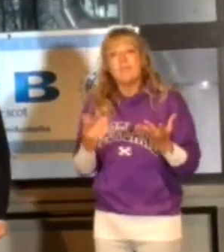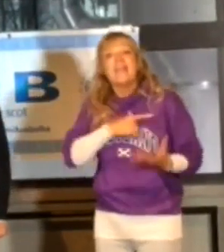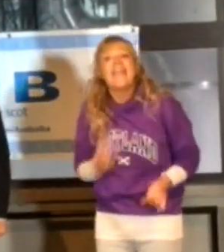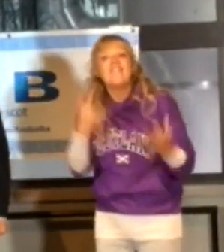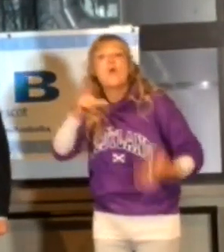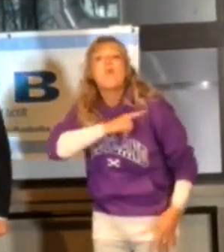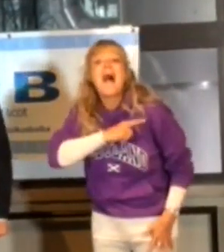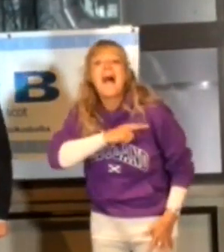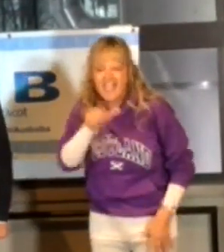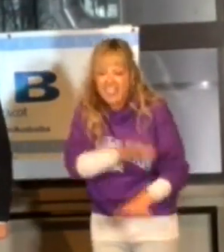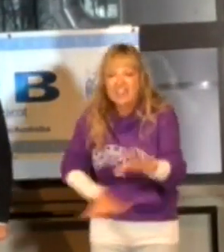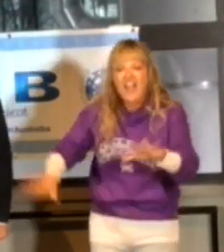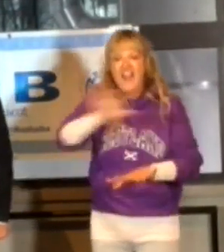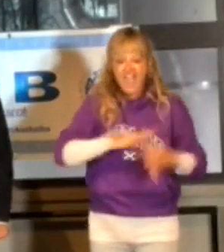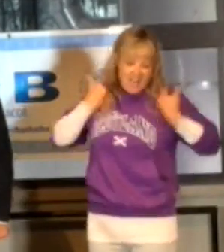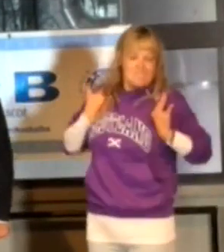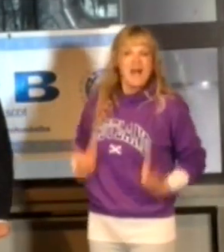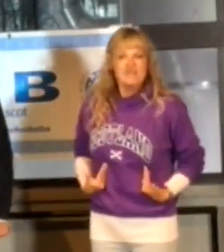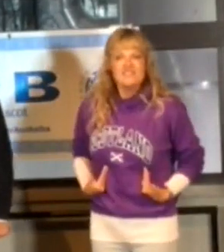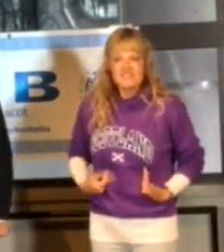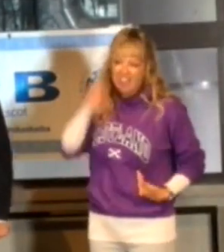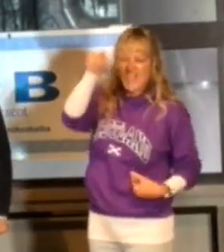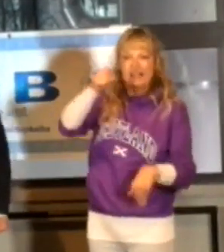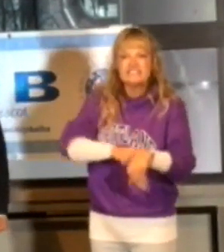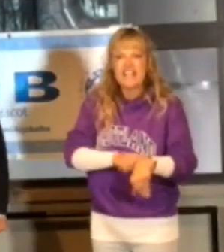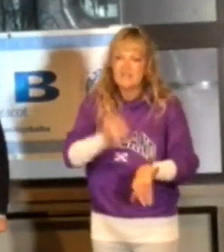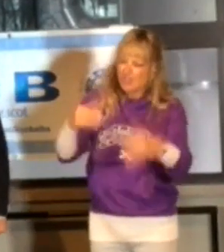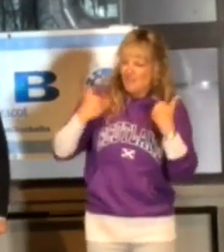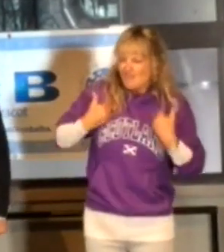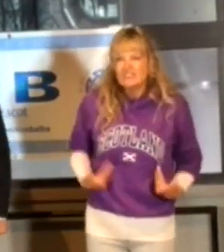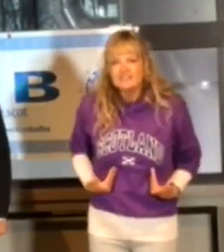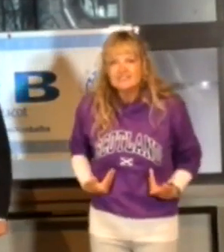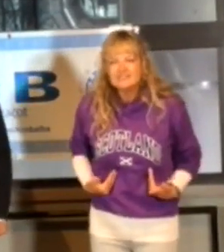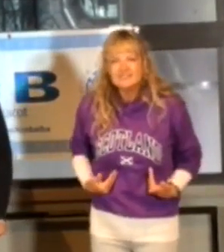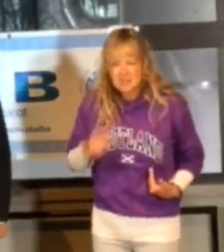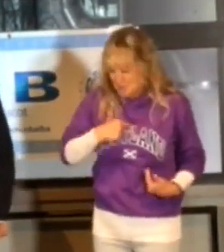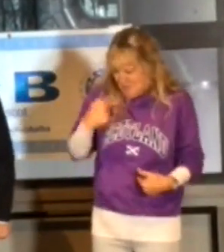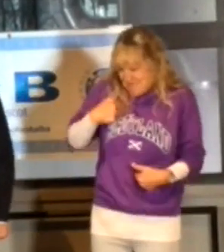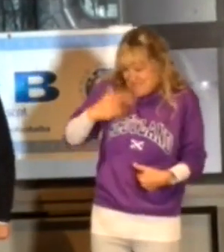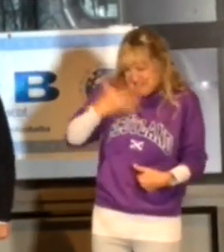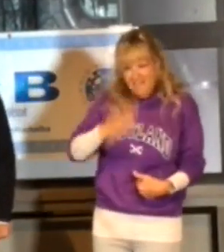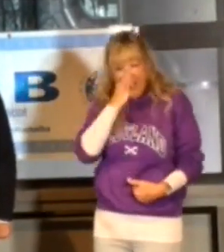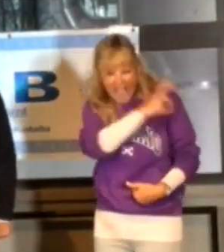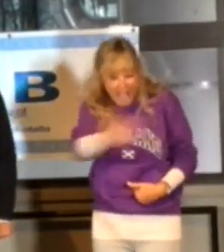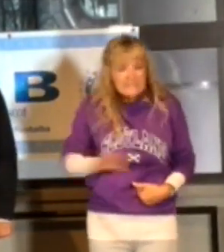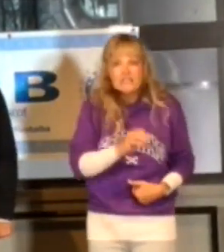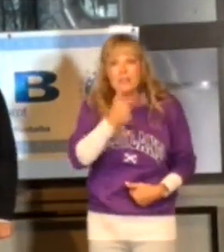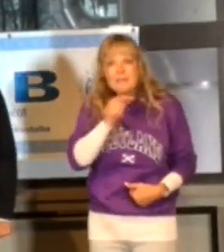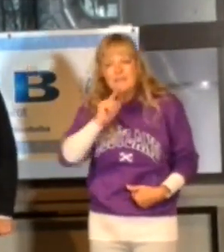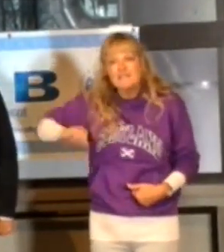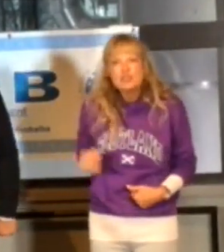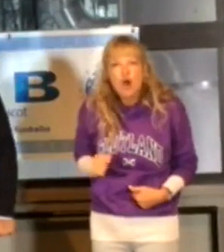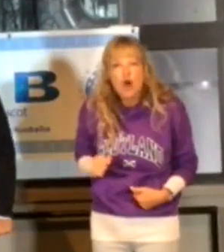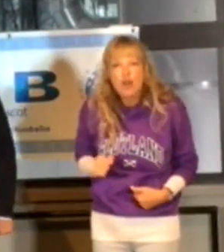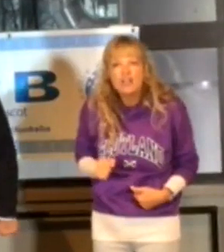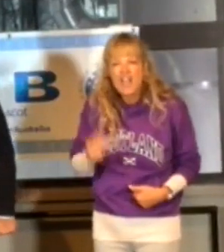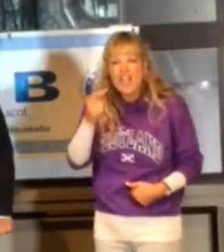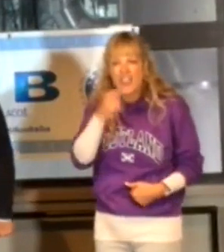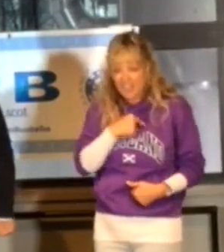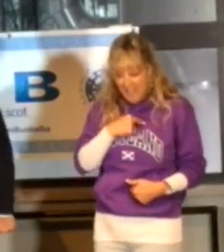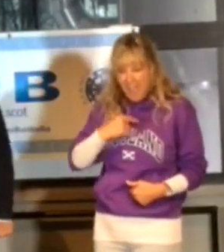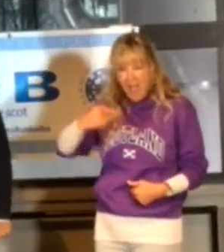by the land barons of the day, the rich, who never consulted the people, who gave away